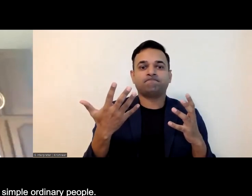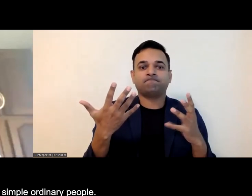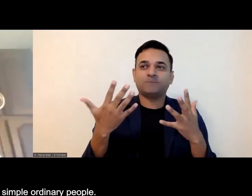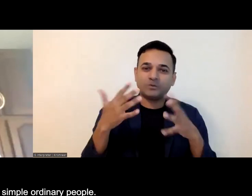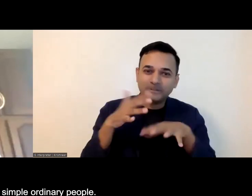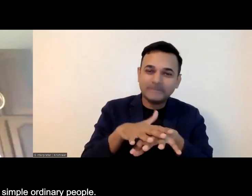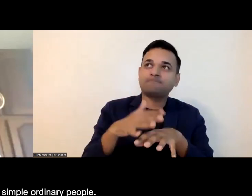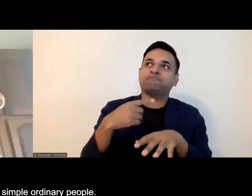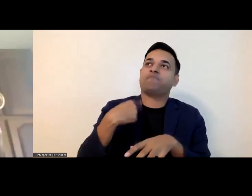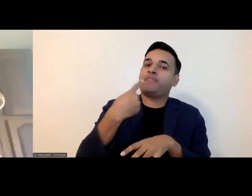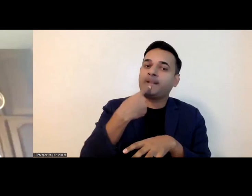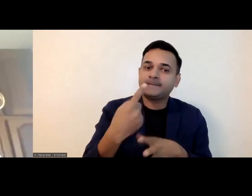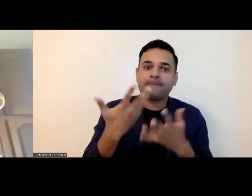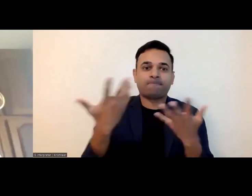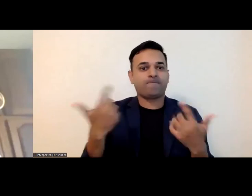are simple, ordinary people.